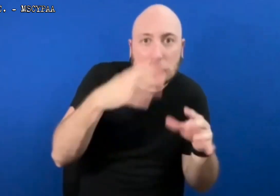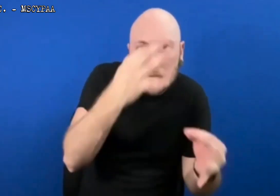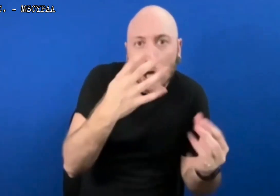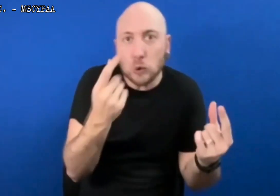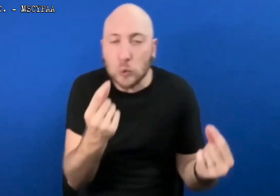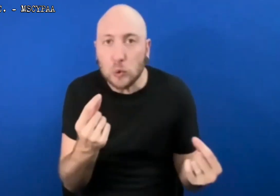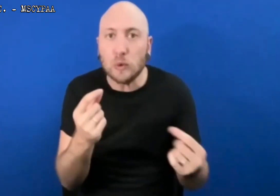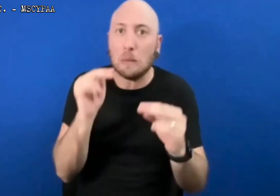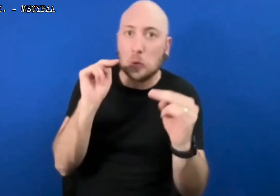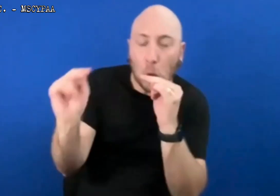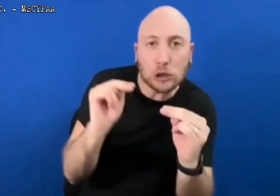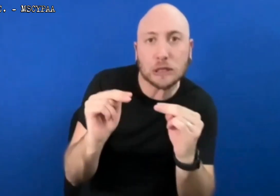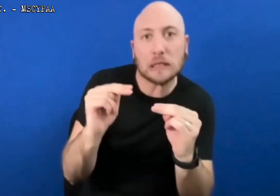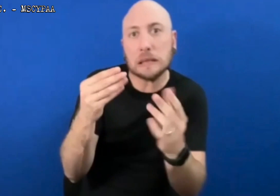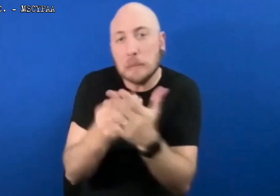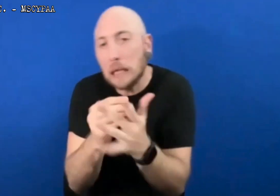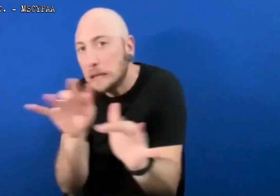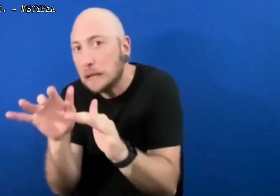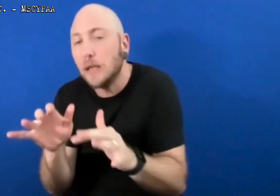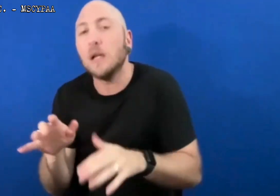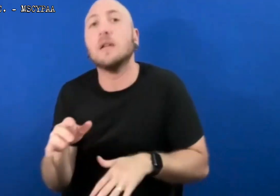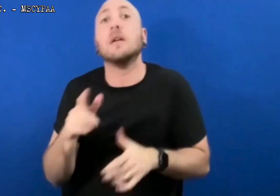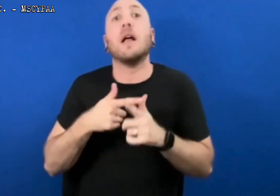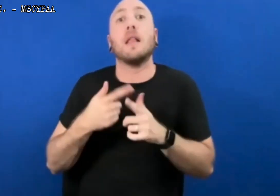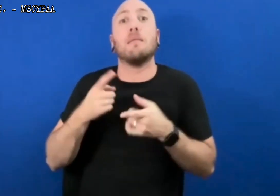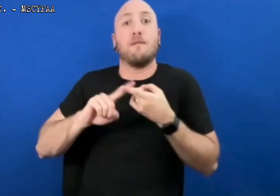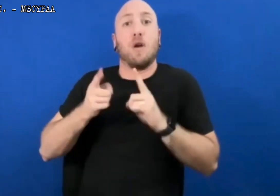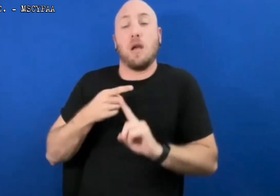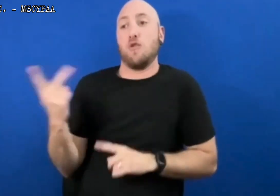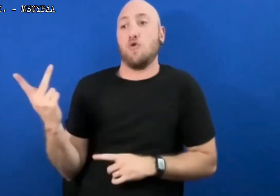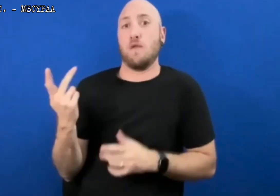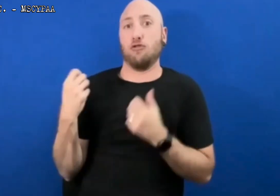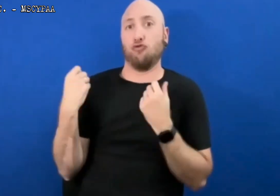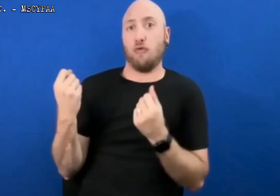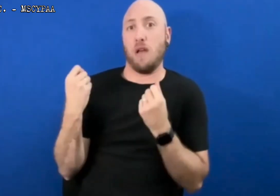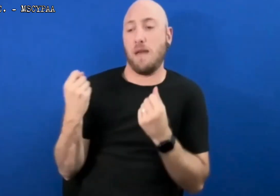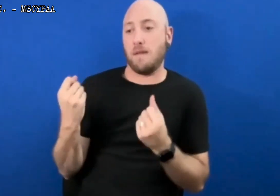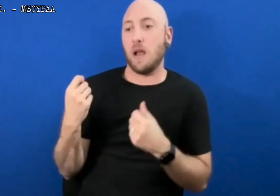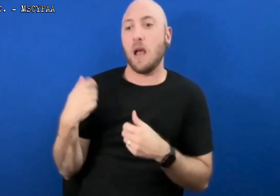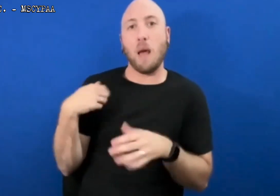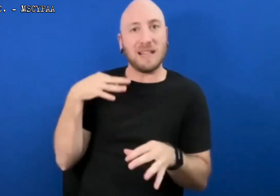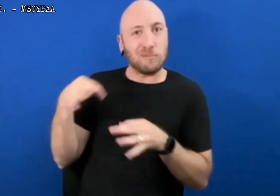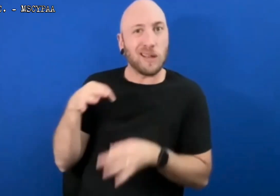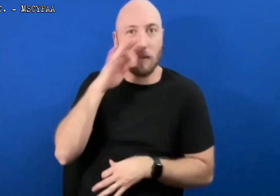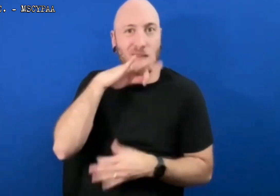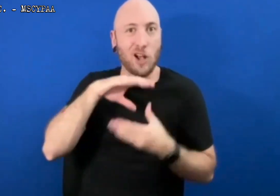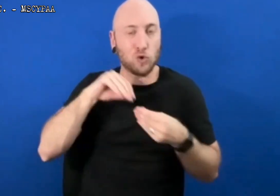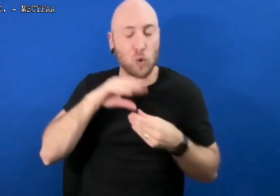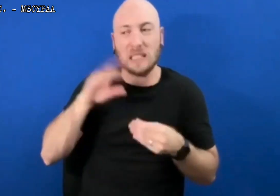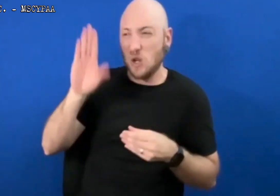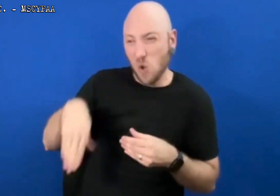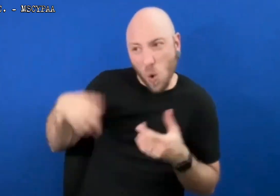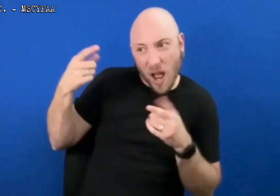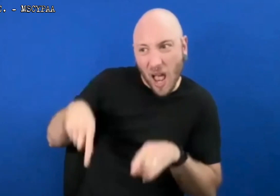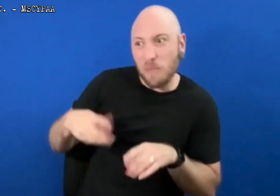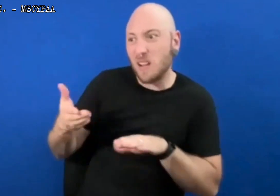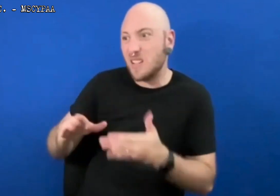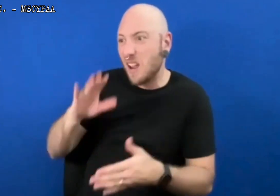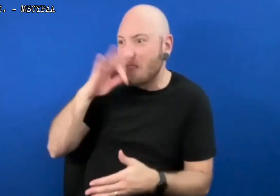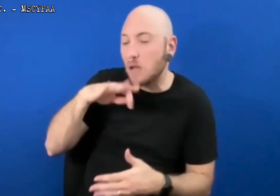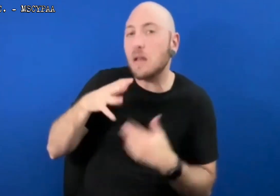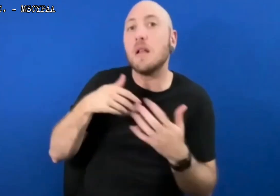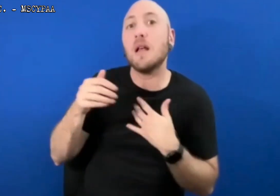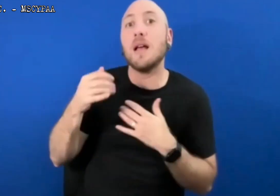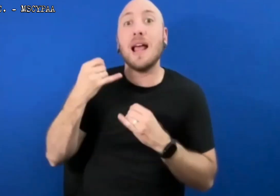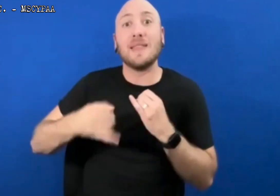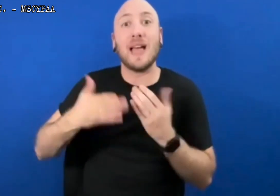my friend on the phone with driving with my friend. And I say, I'm telling her about the fox, and I'm telling them. And the last thing I say